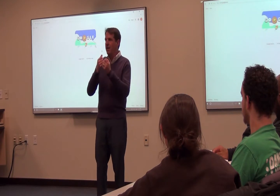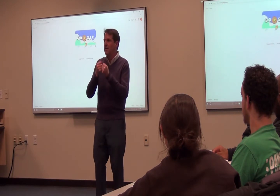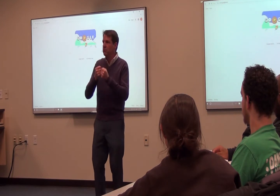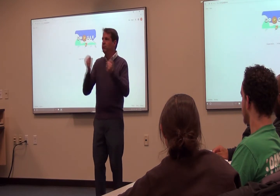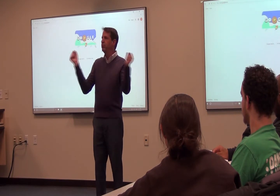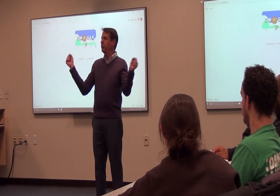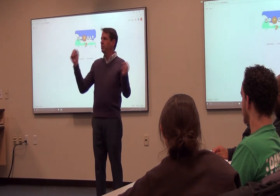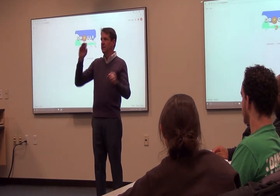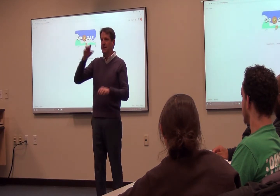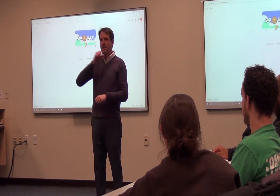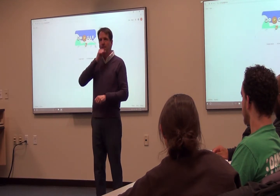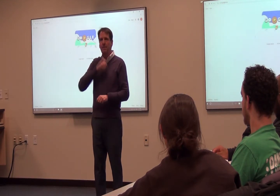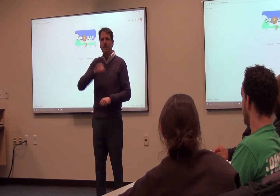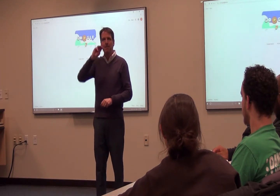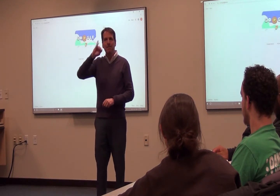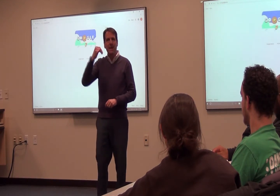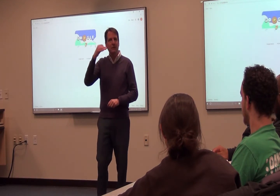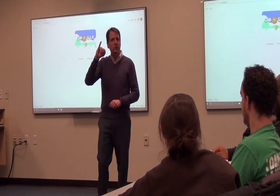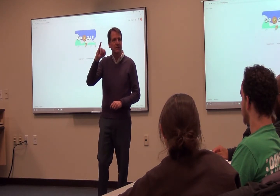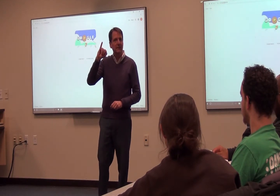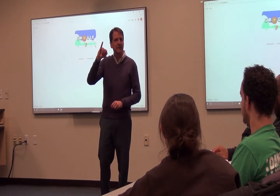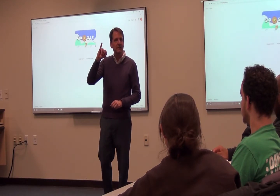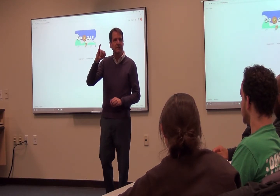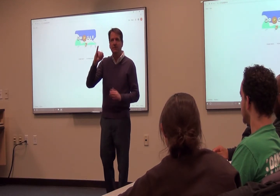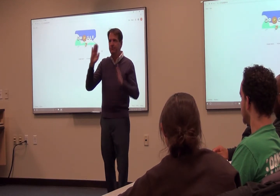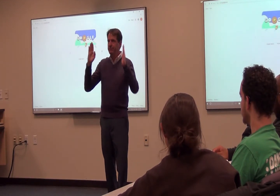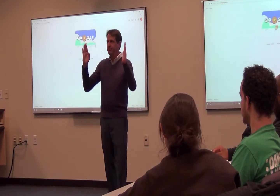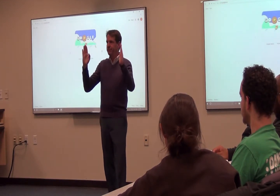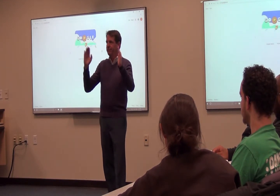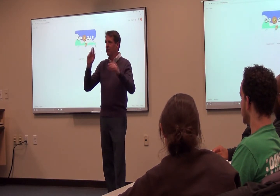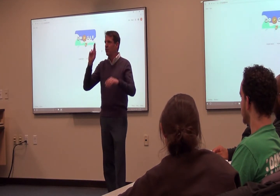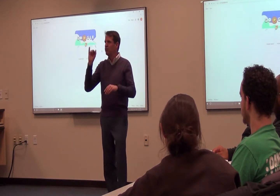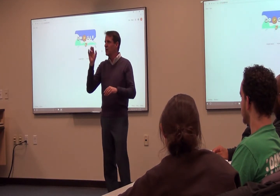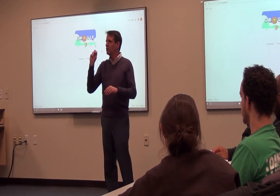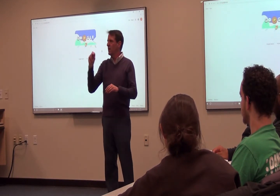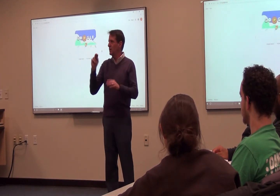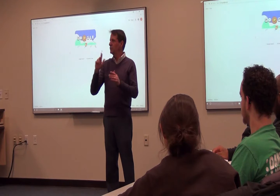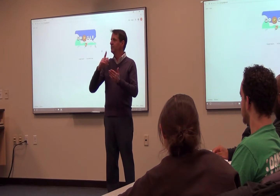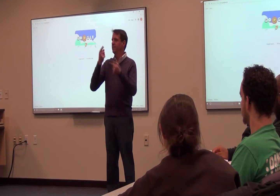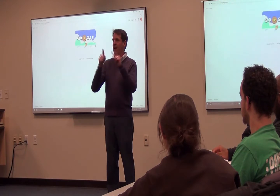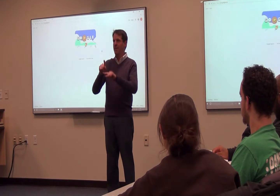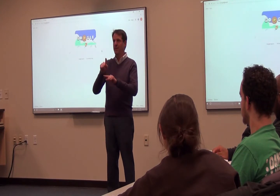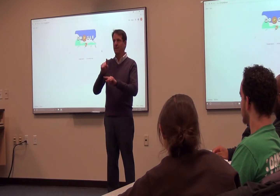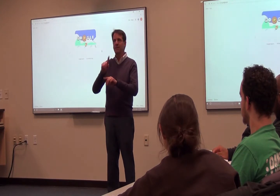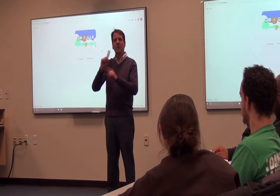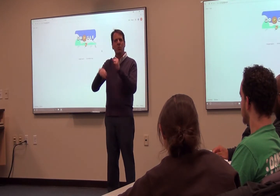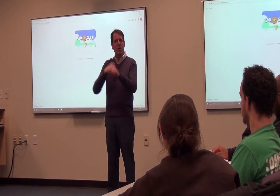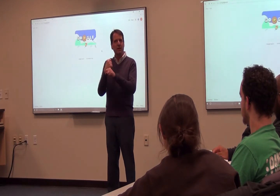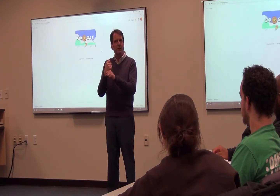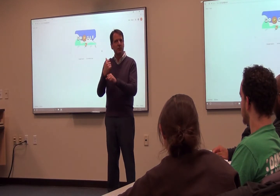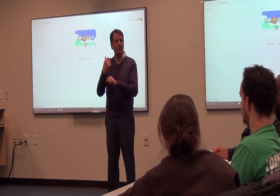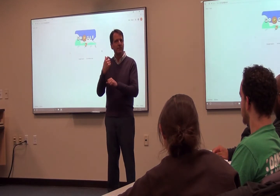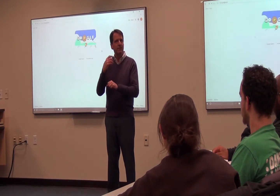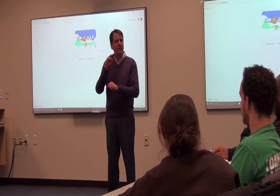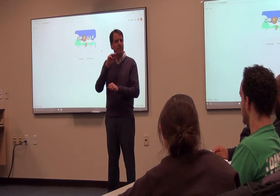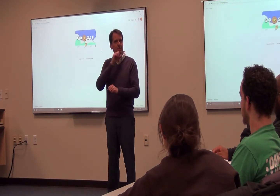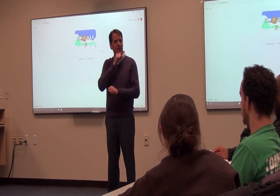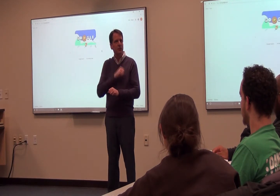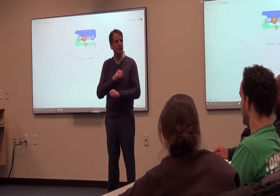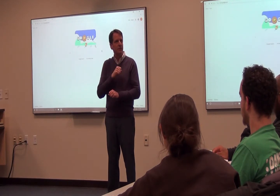leave. And then finally during the Meiji period, the restoration period, that was